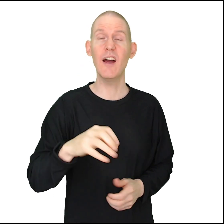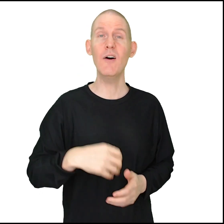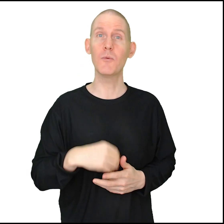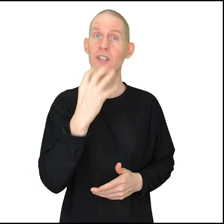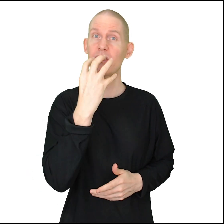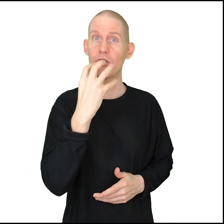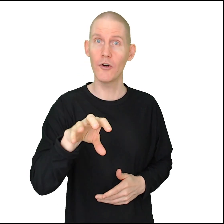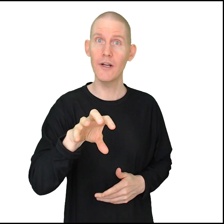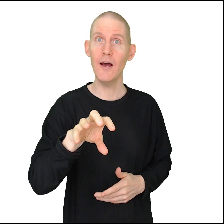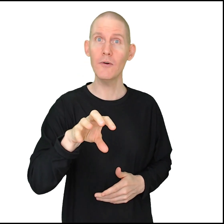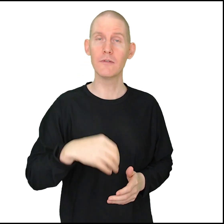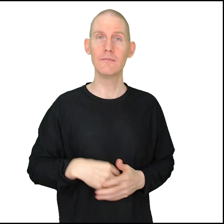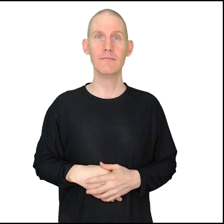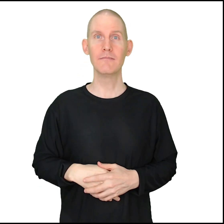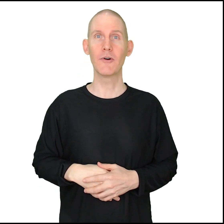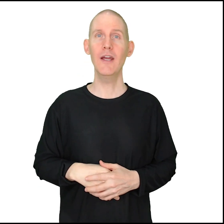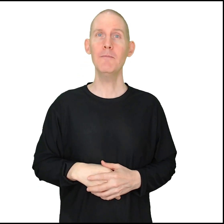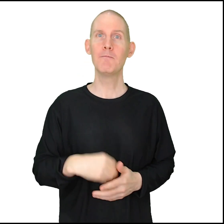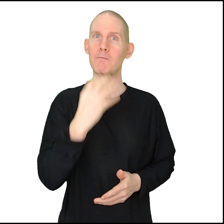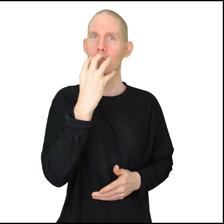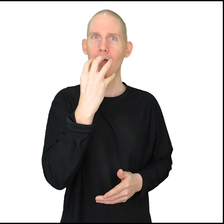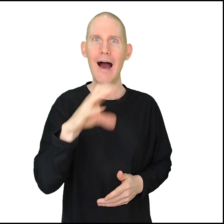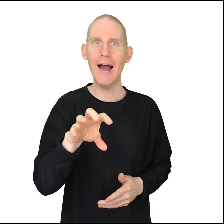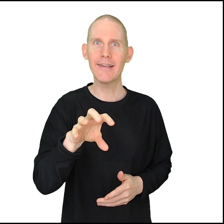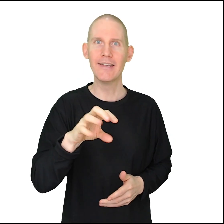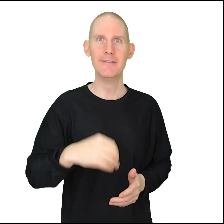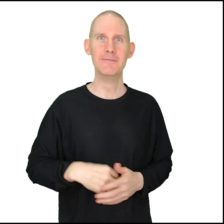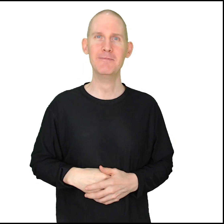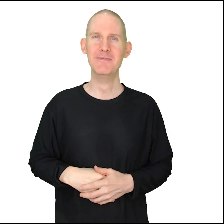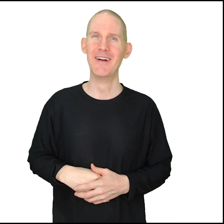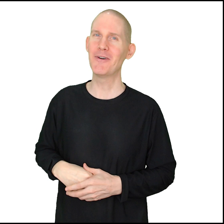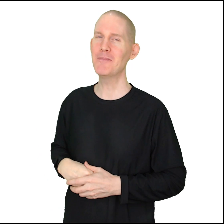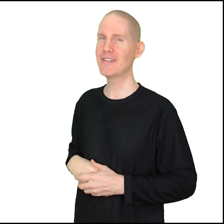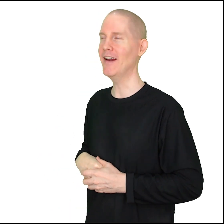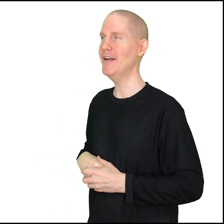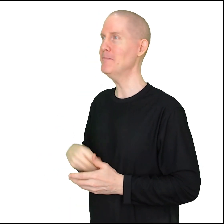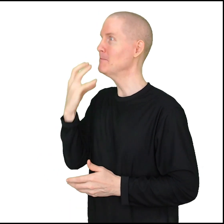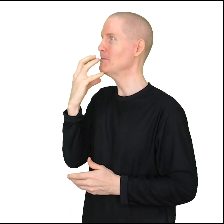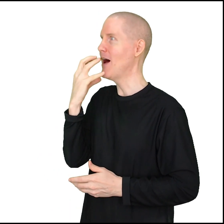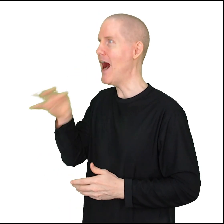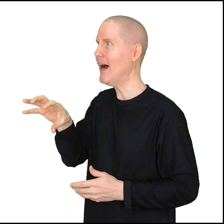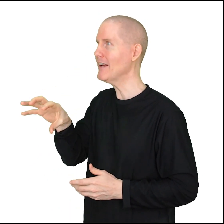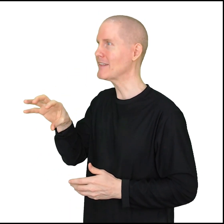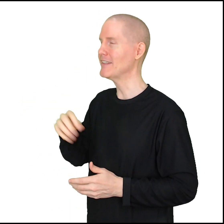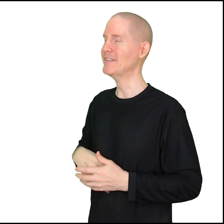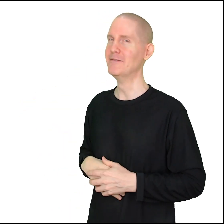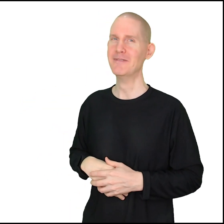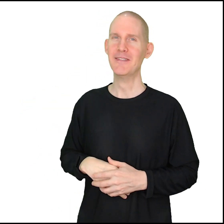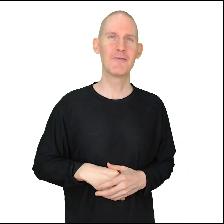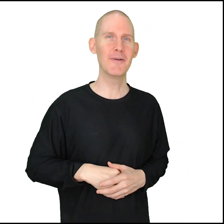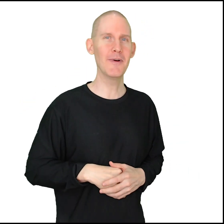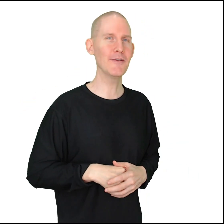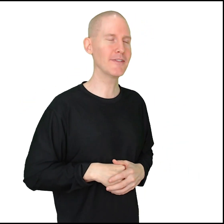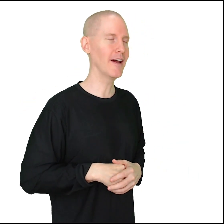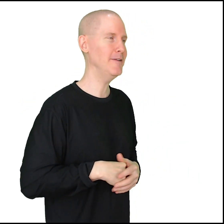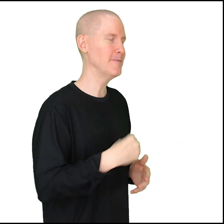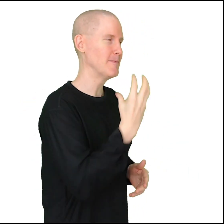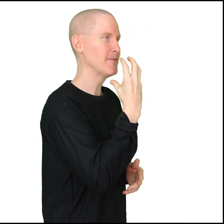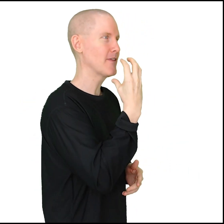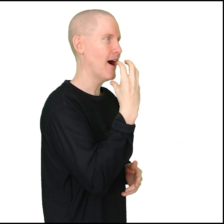We turn it out. Okay, hot. From the side, hot. From the other side,